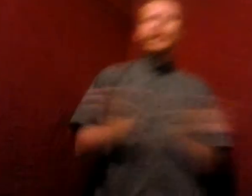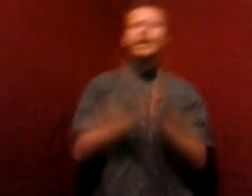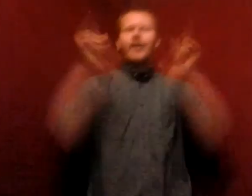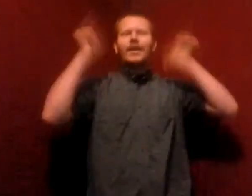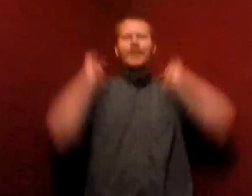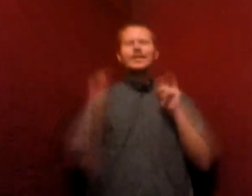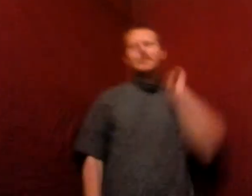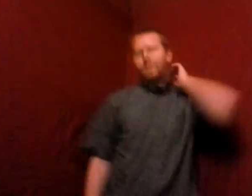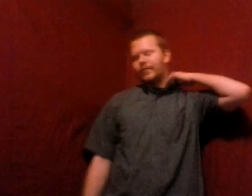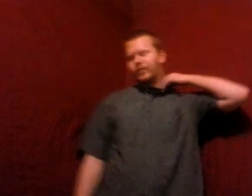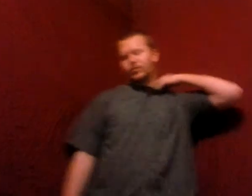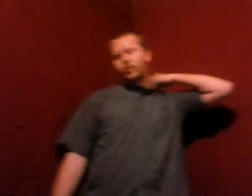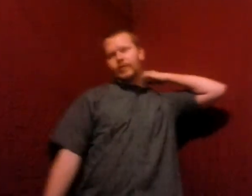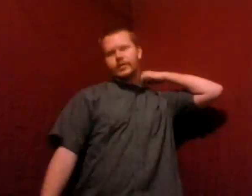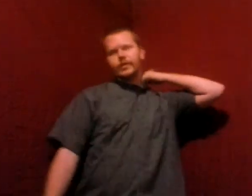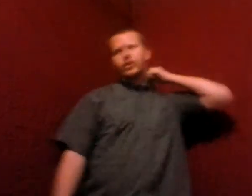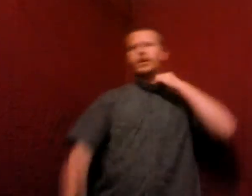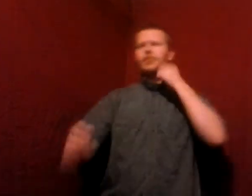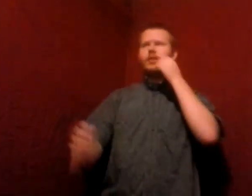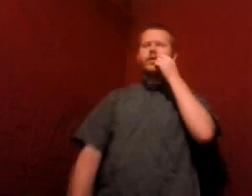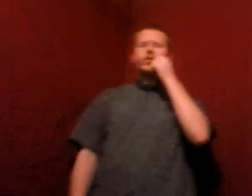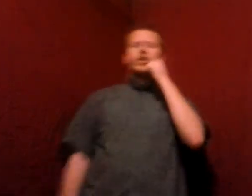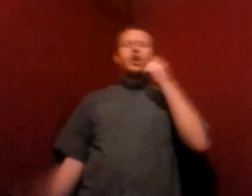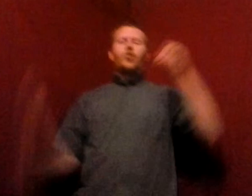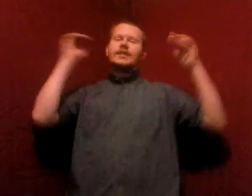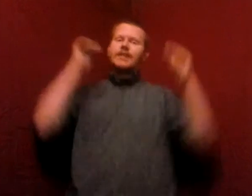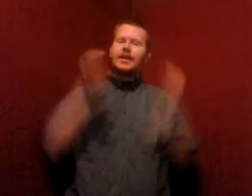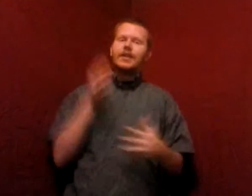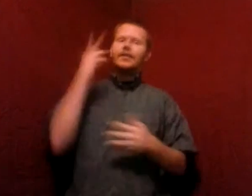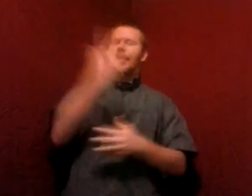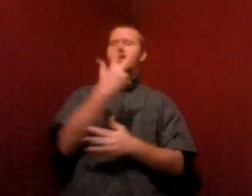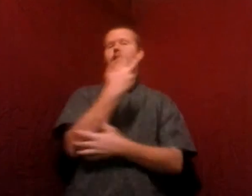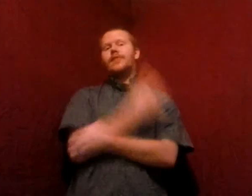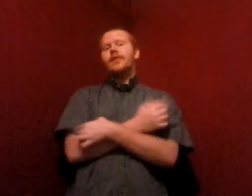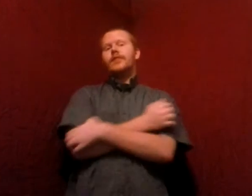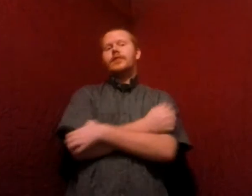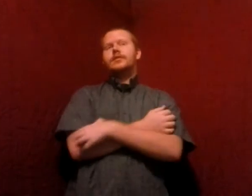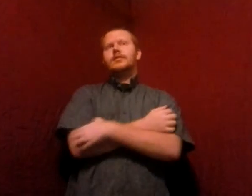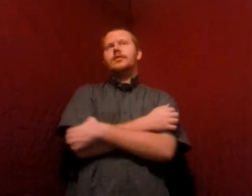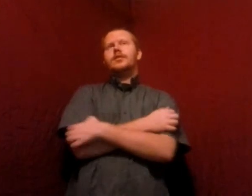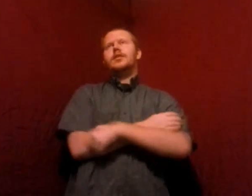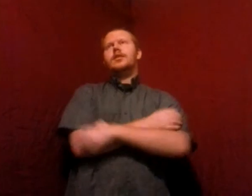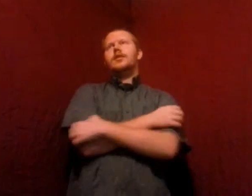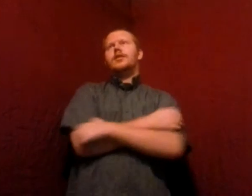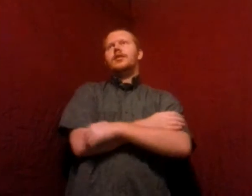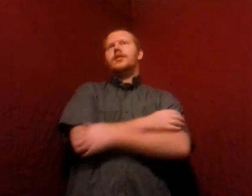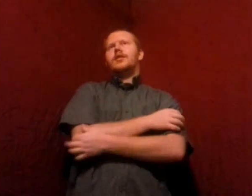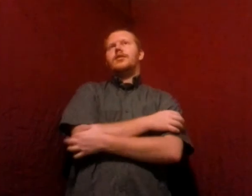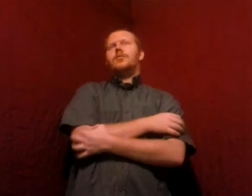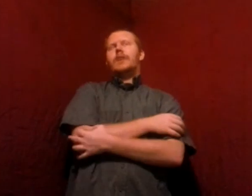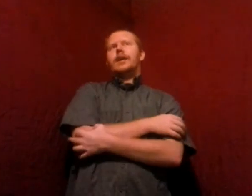hey guys brandon voice requests here brandon bunyard with a second night of five nights wow